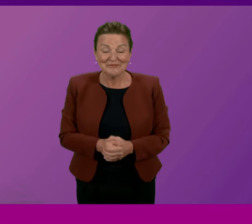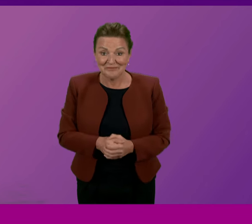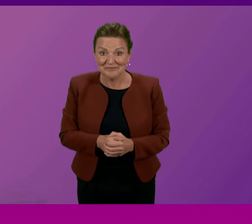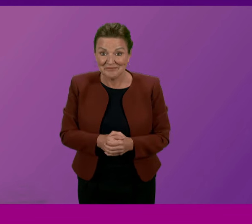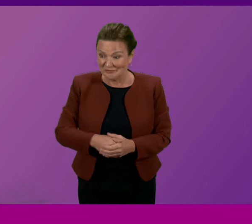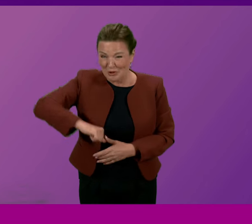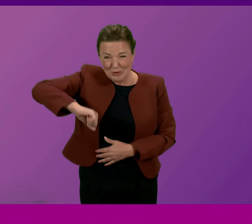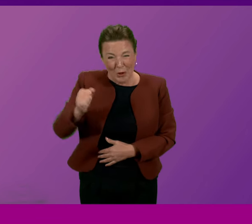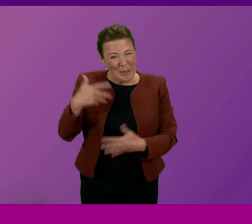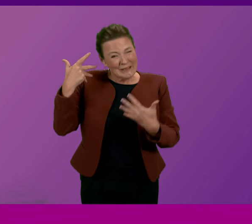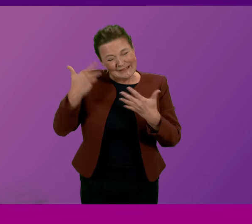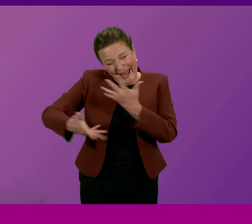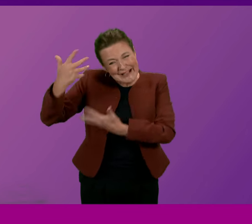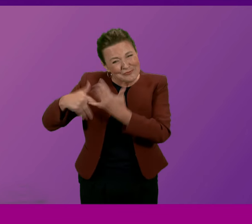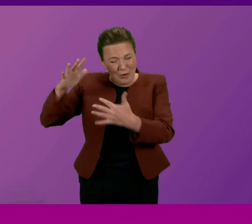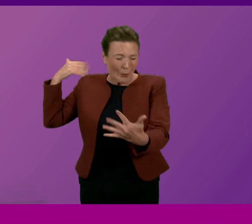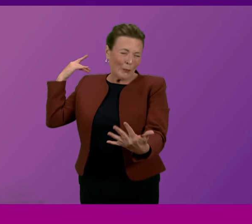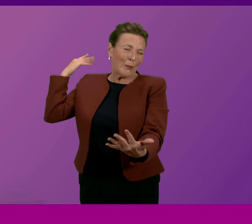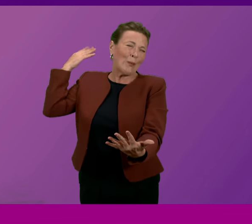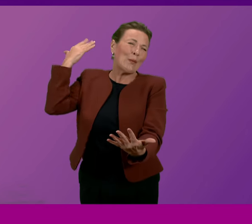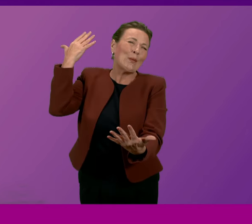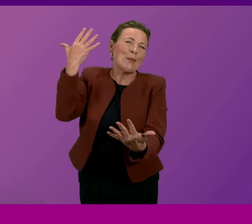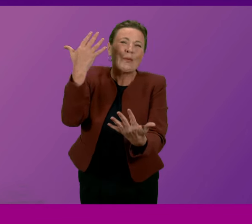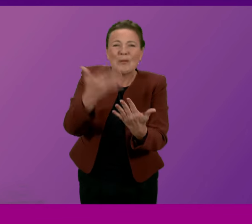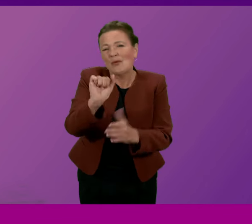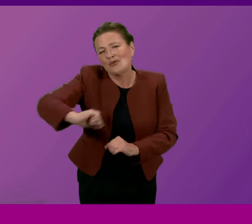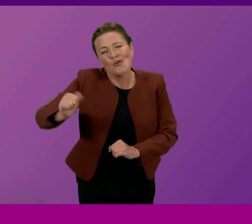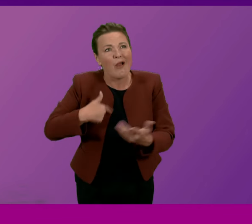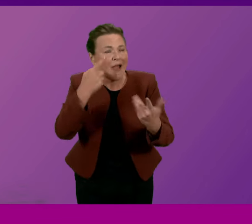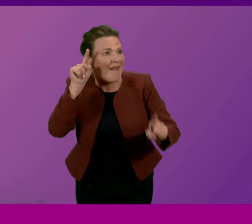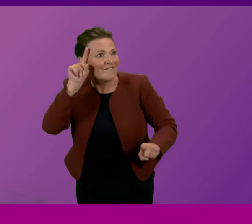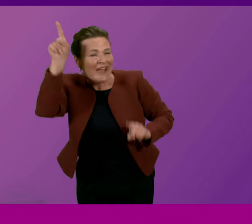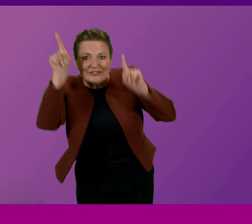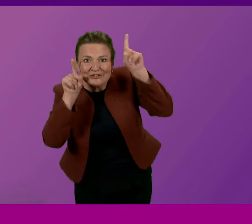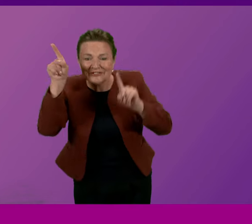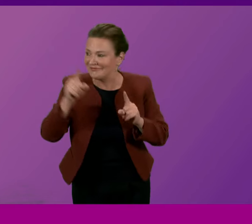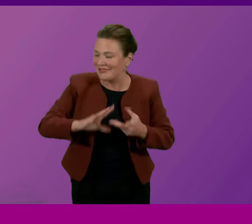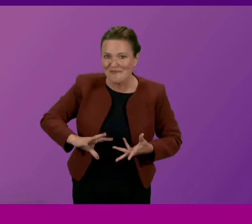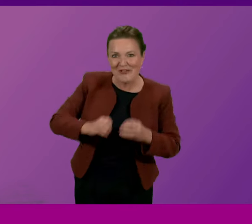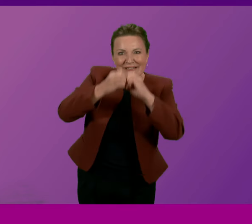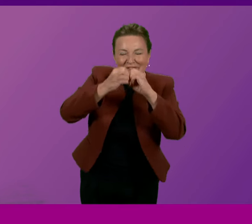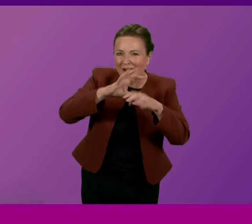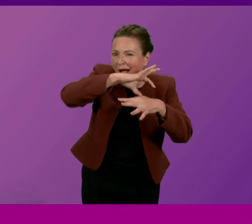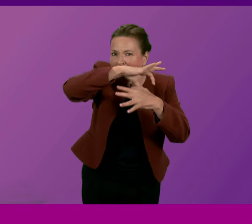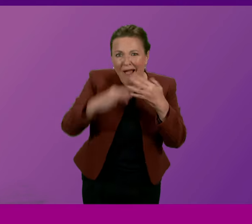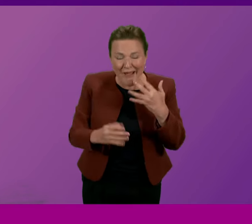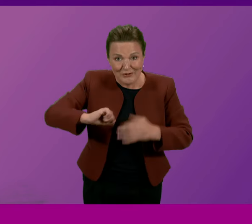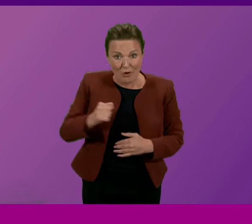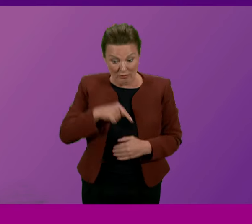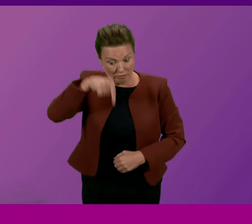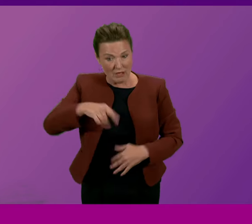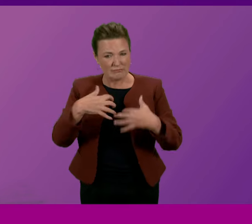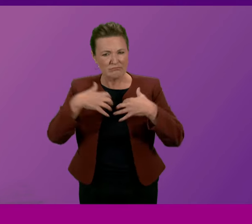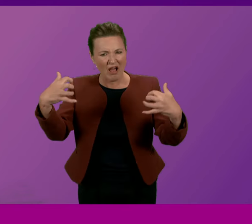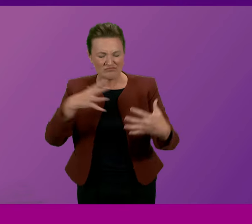of Scotland as a vessel of enlightenment, invention and creativity, this Parliament has placed itself at the very heart